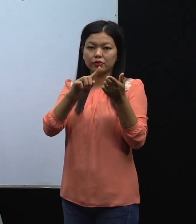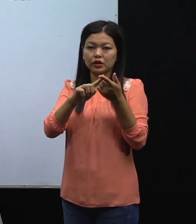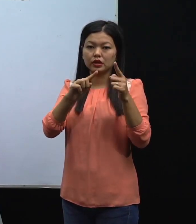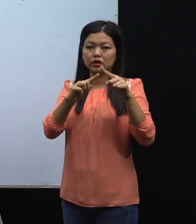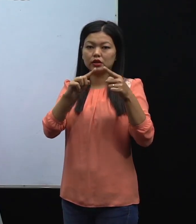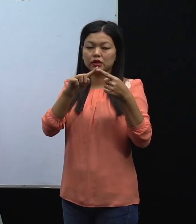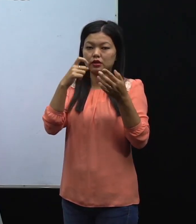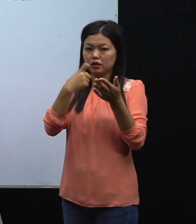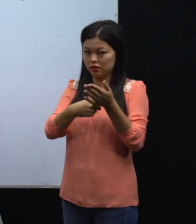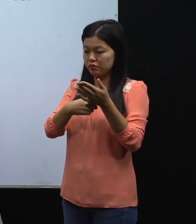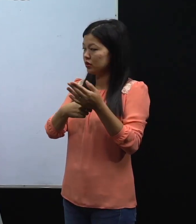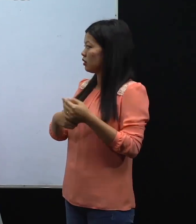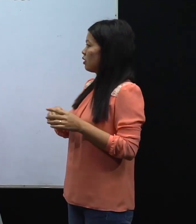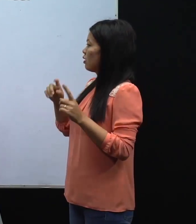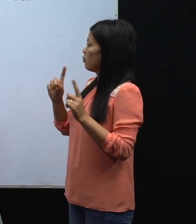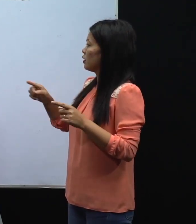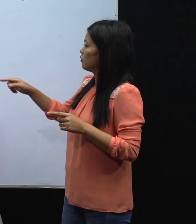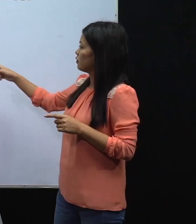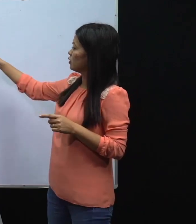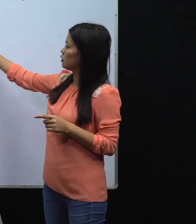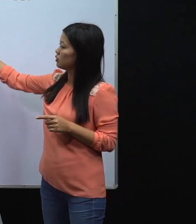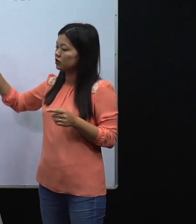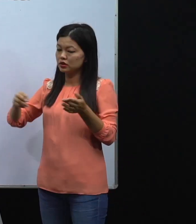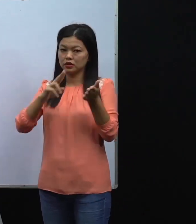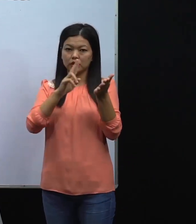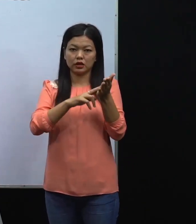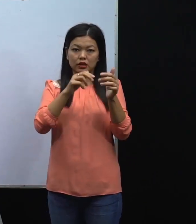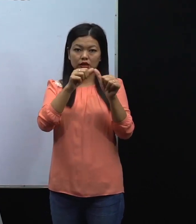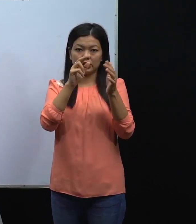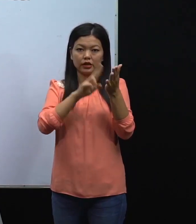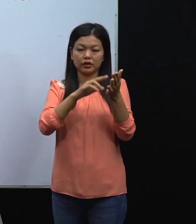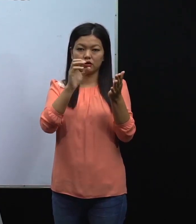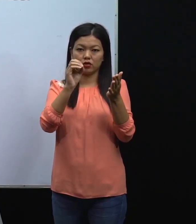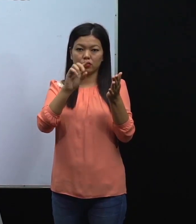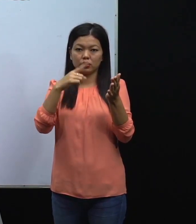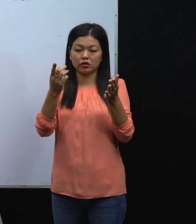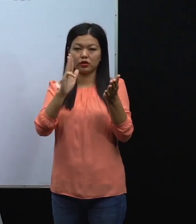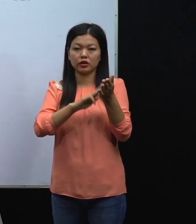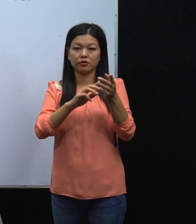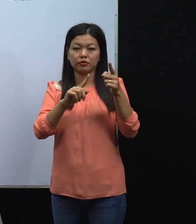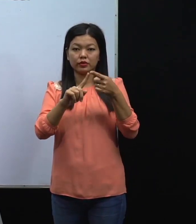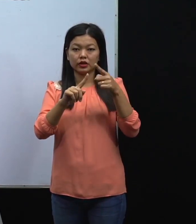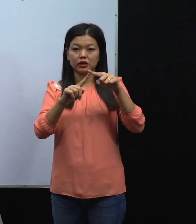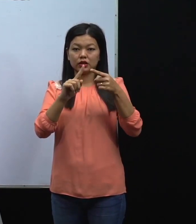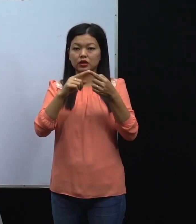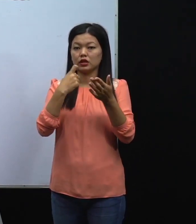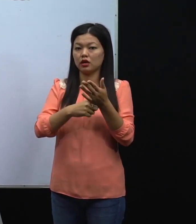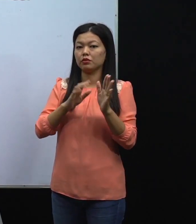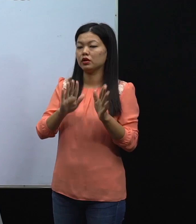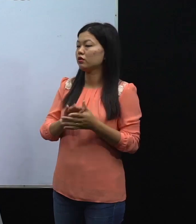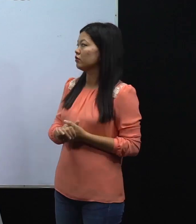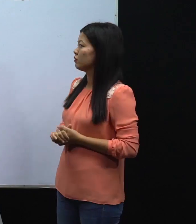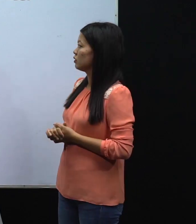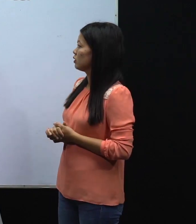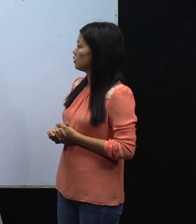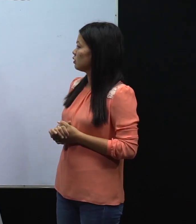nm. Clear? So atoms we have to measure in nm. So now students, do you know